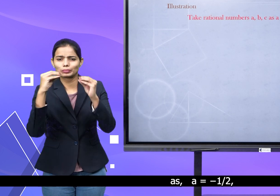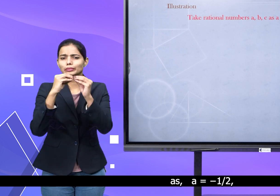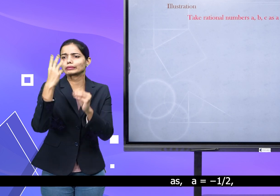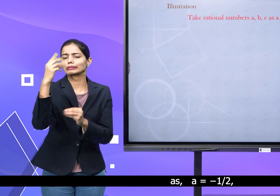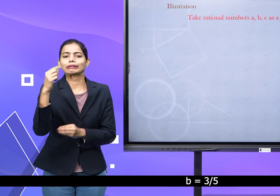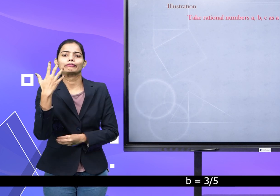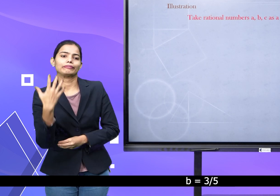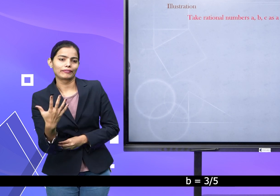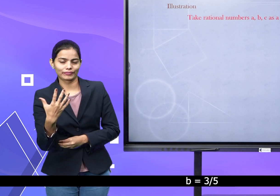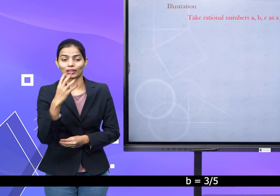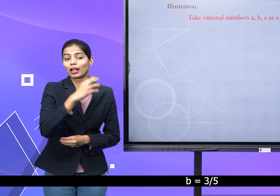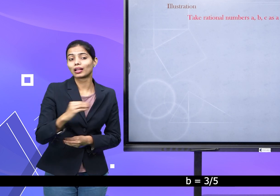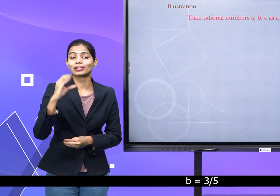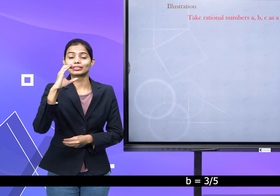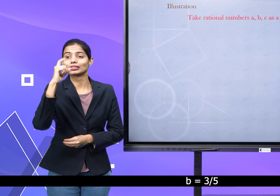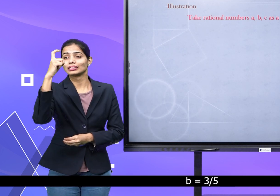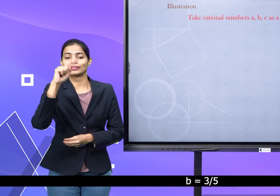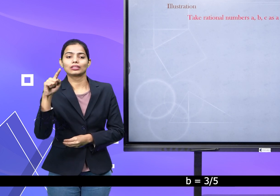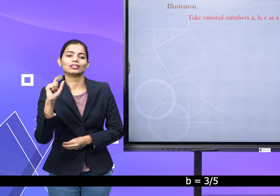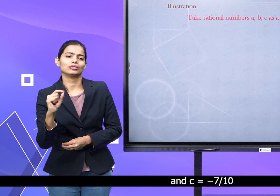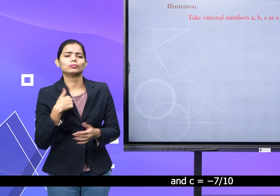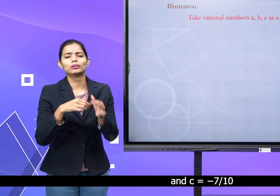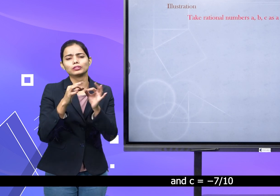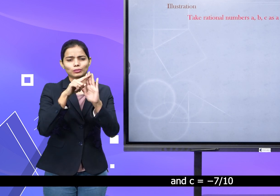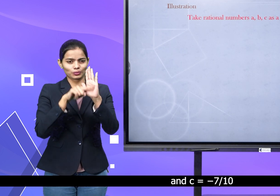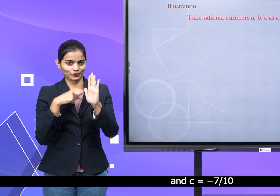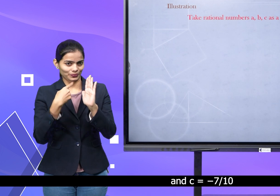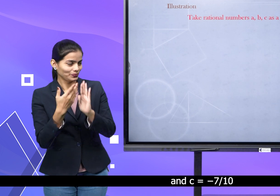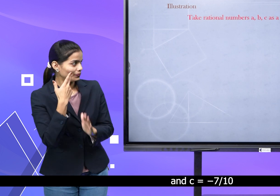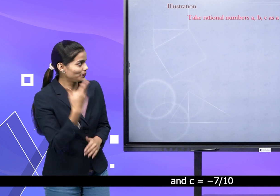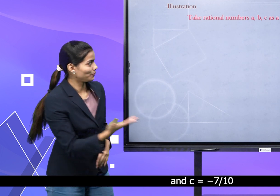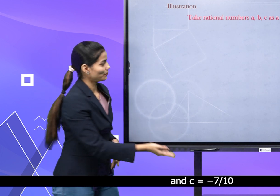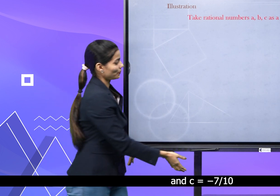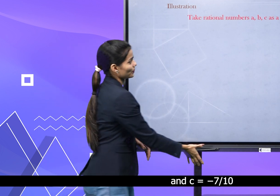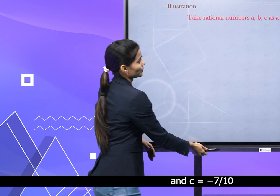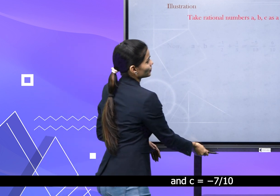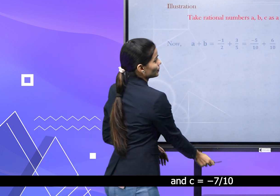2, b is equal to 3 by 5 and c is equal to minus 7 by 10.